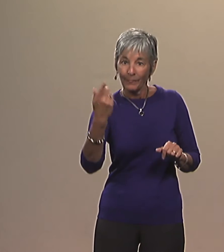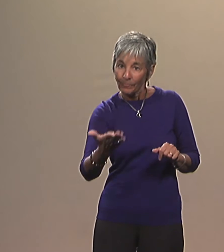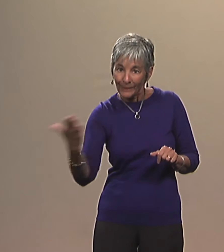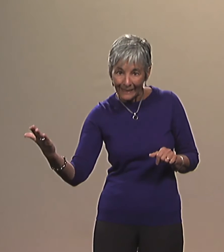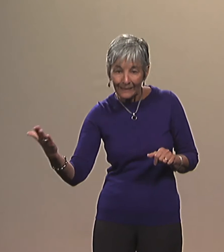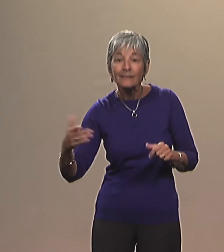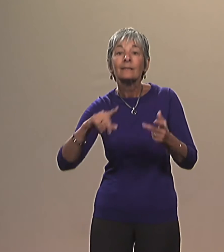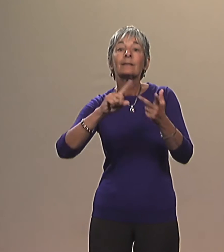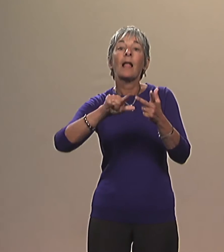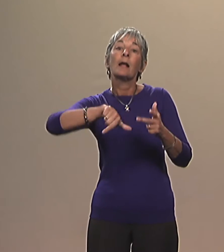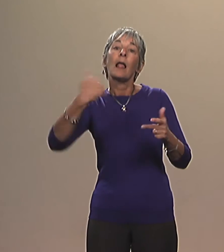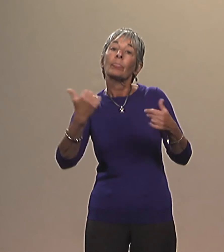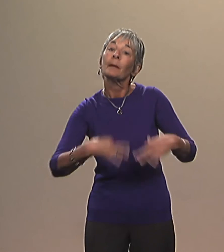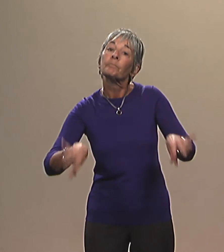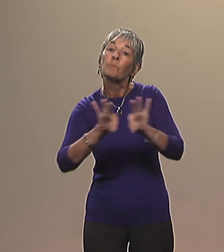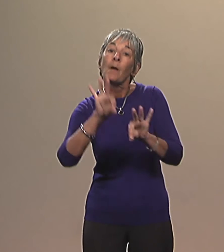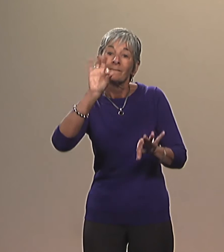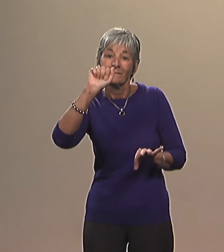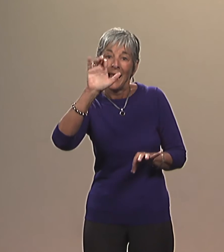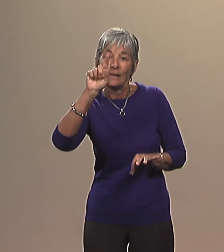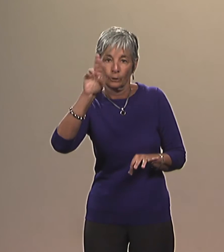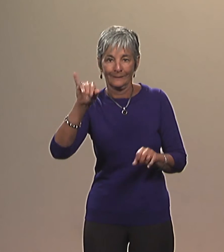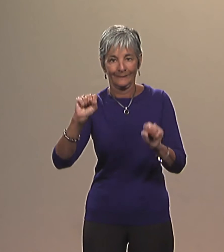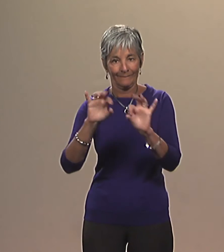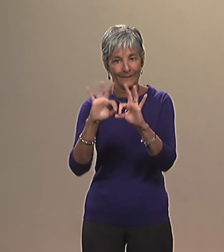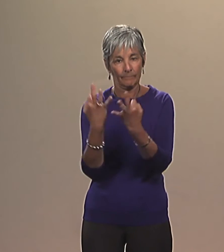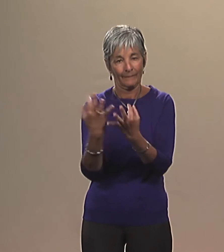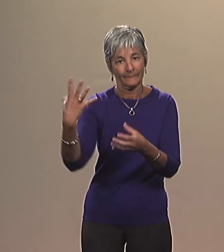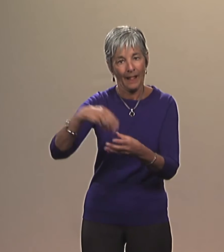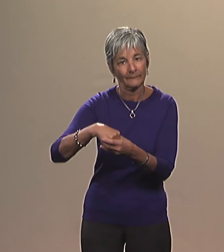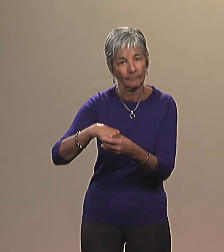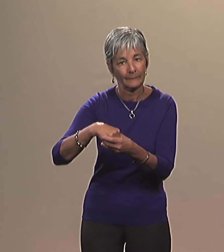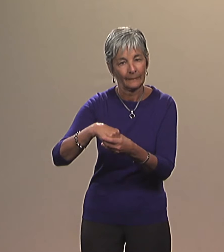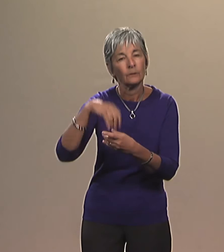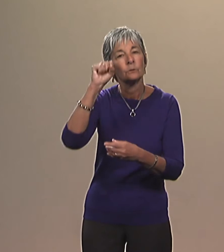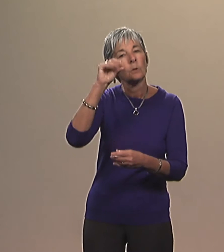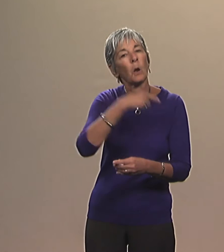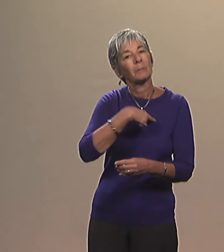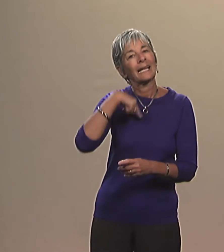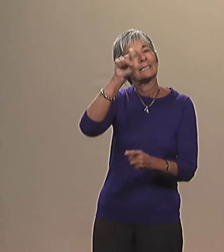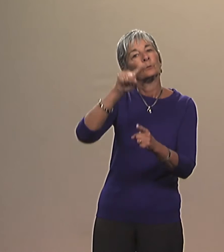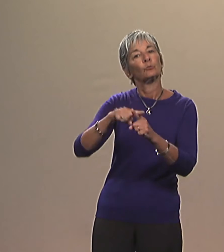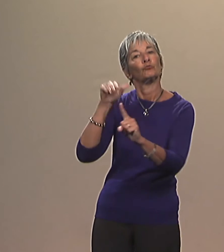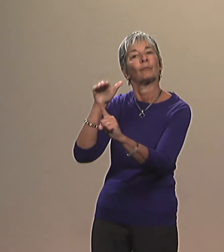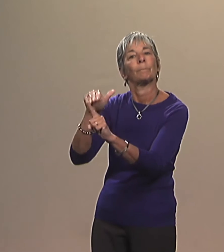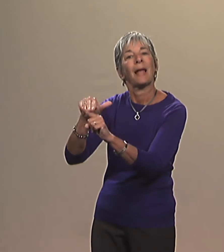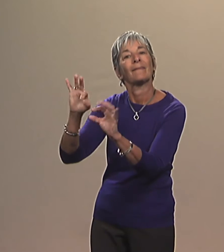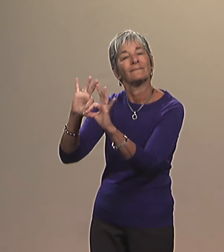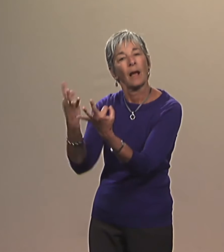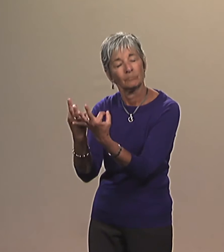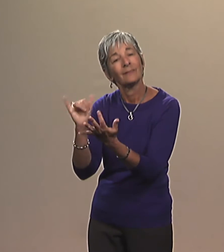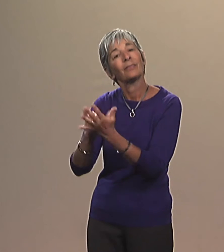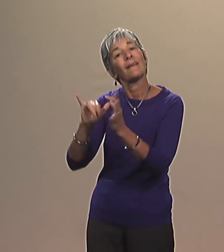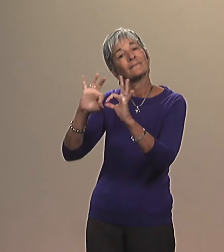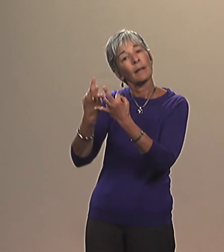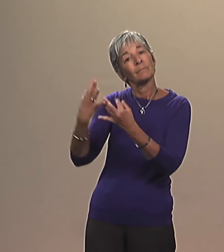thing. Another important factor is family involvement. So we need to remind families that this is critical.